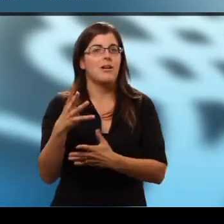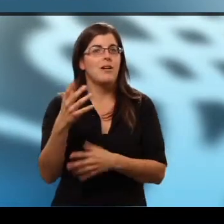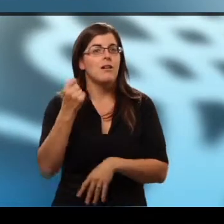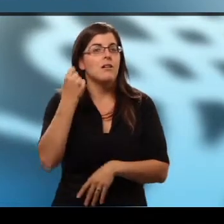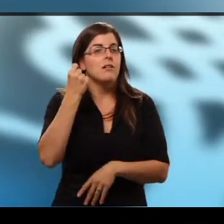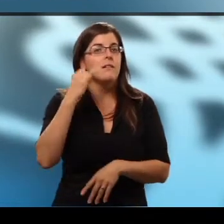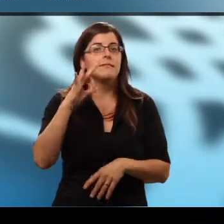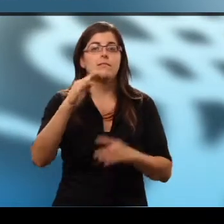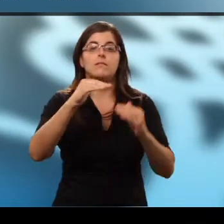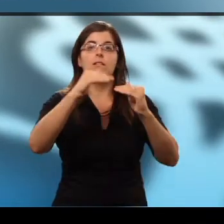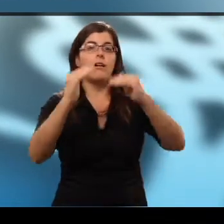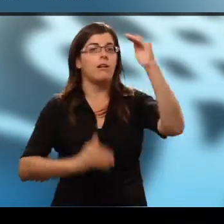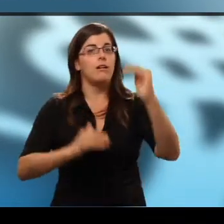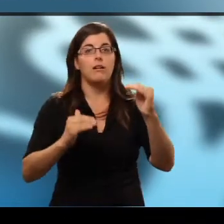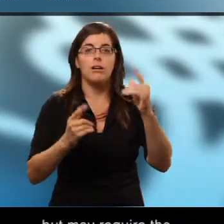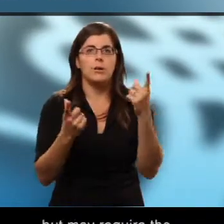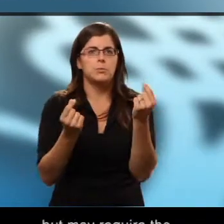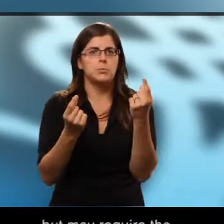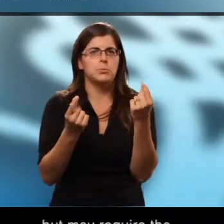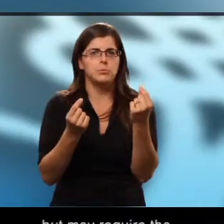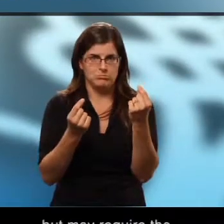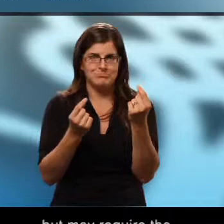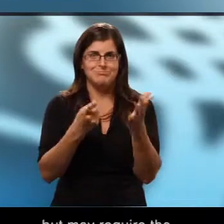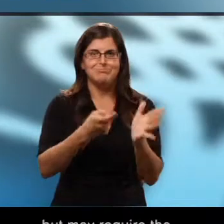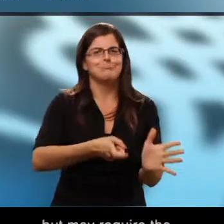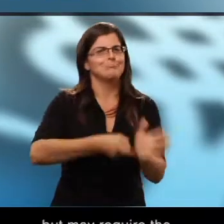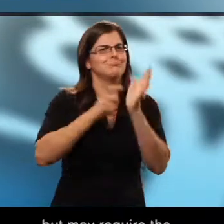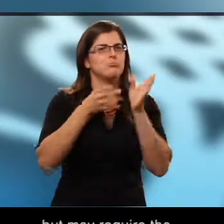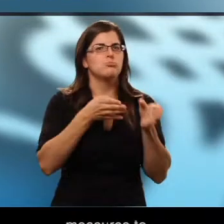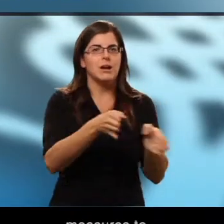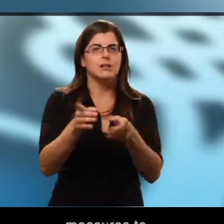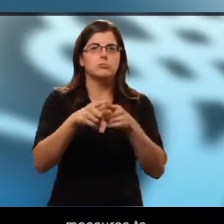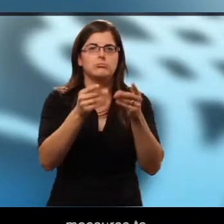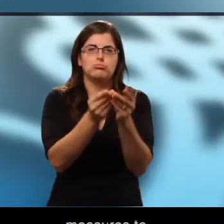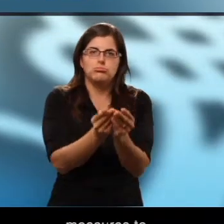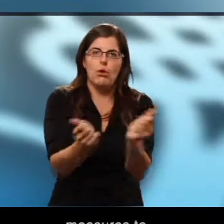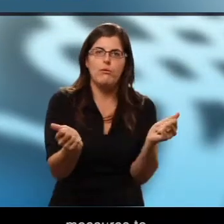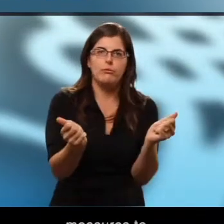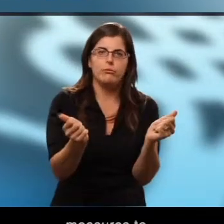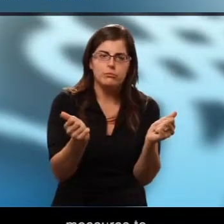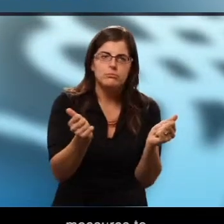but may require the use of specific measures to ensure fairness.